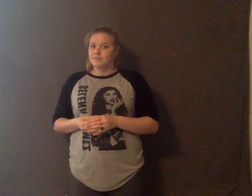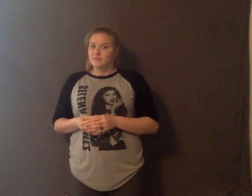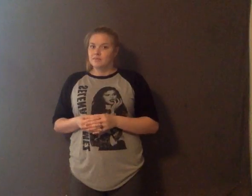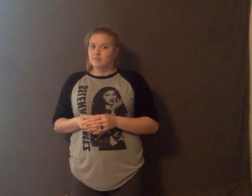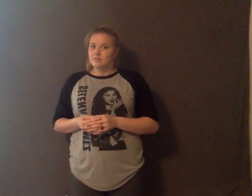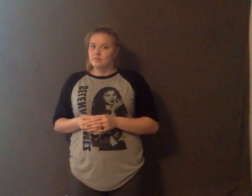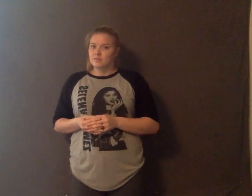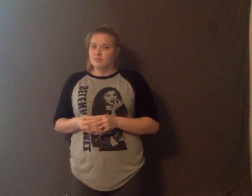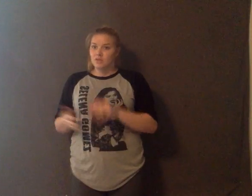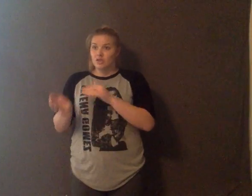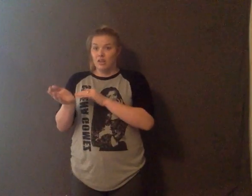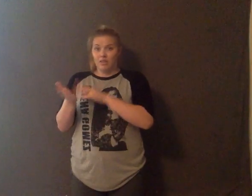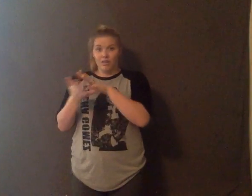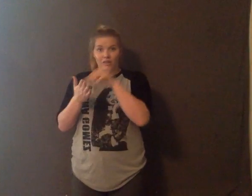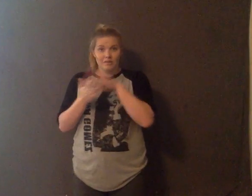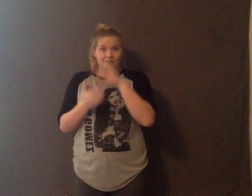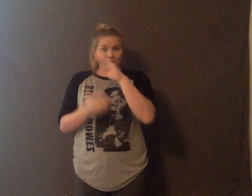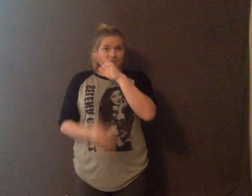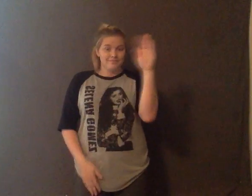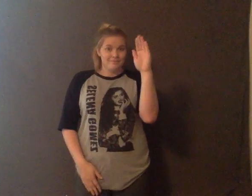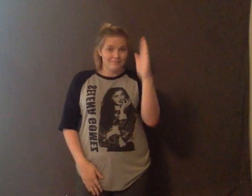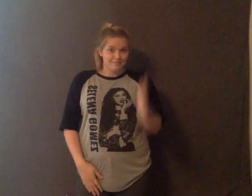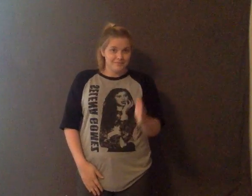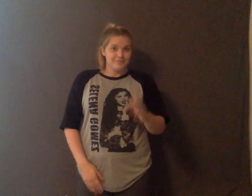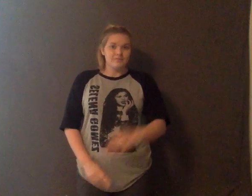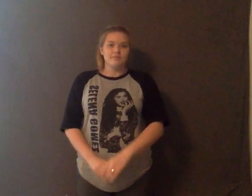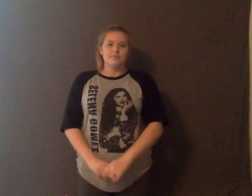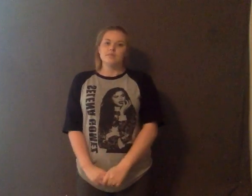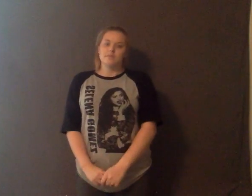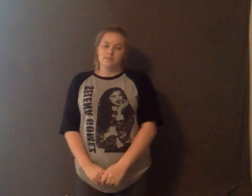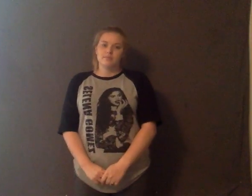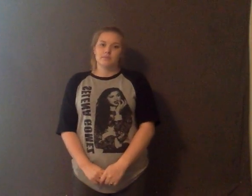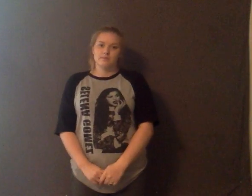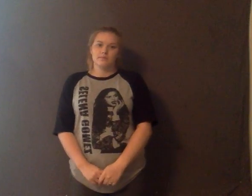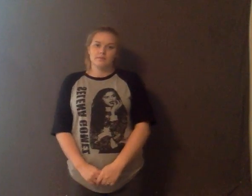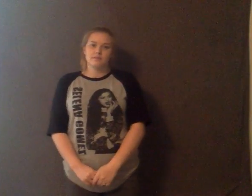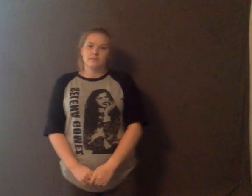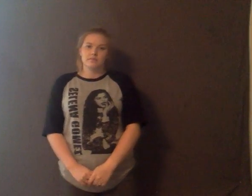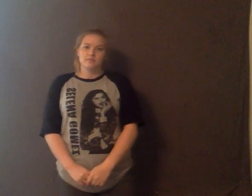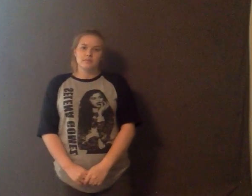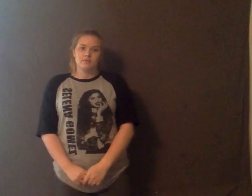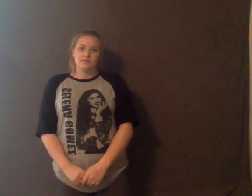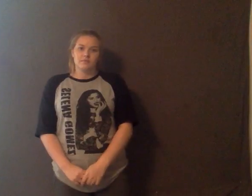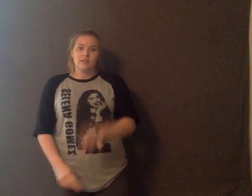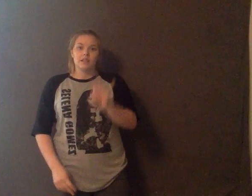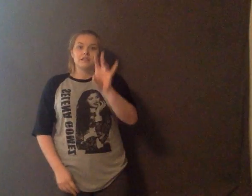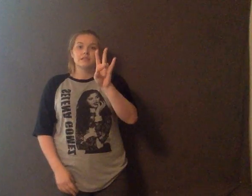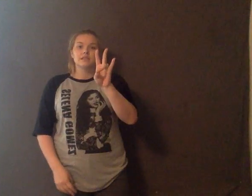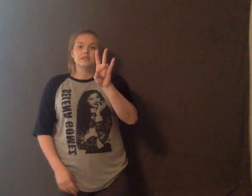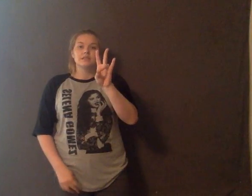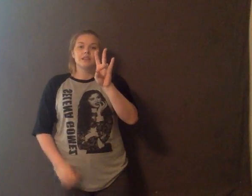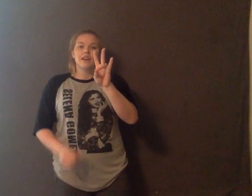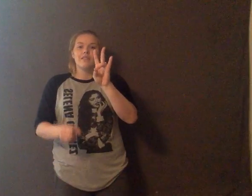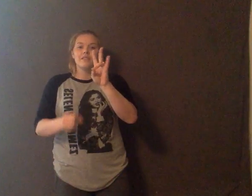never learned any of this. In fact, there's even a bill introduced just mandating physicians get 7 hours nutrition training every couple years, just to kind of stay